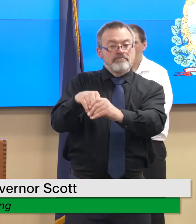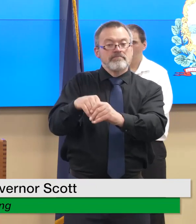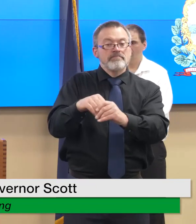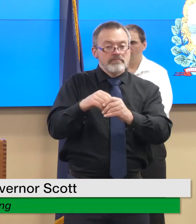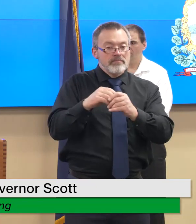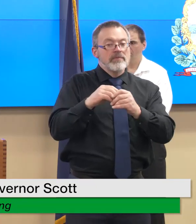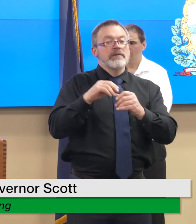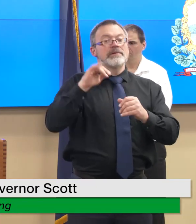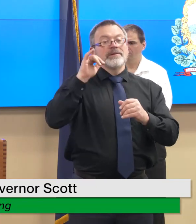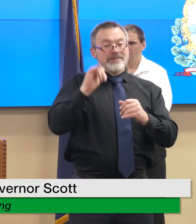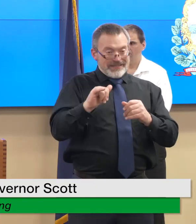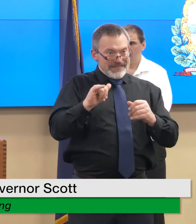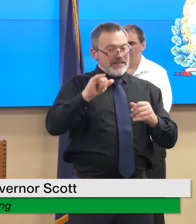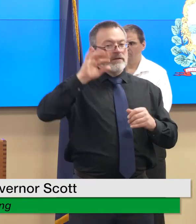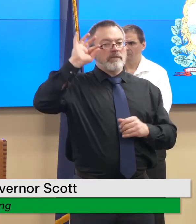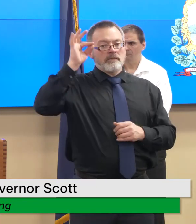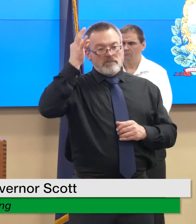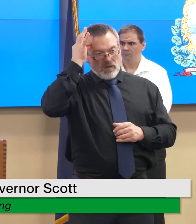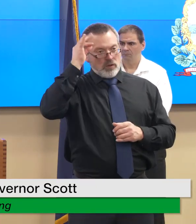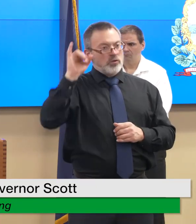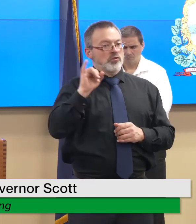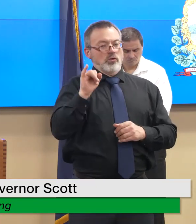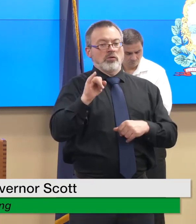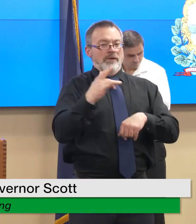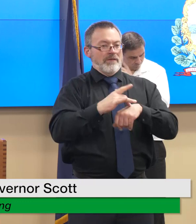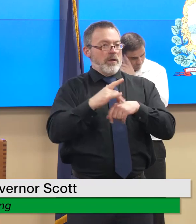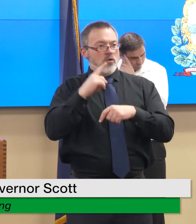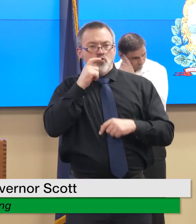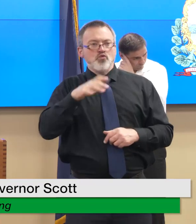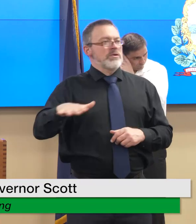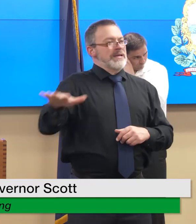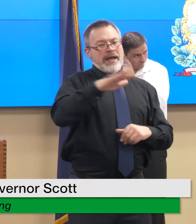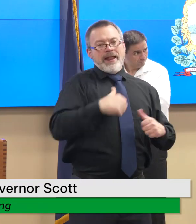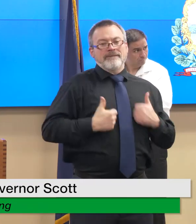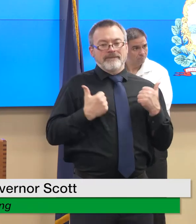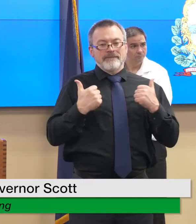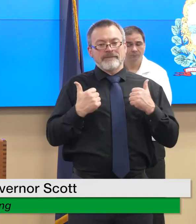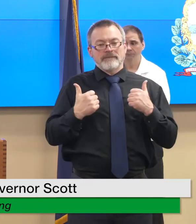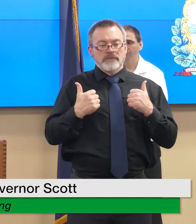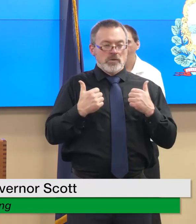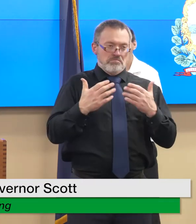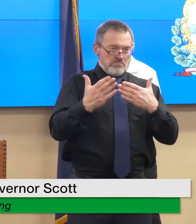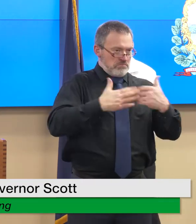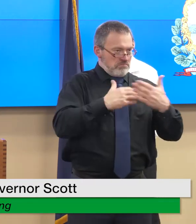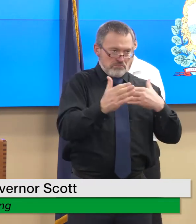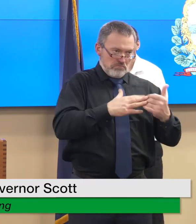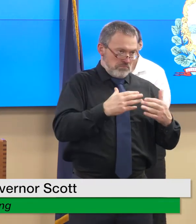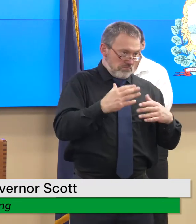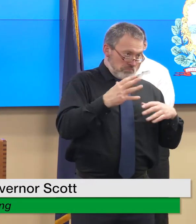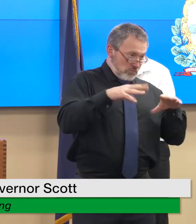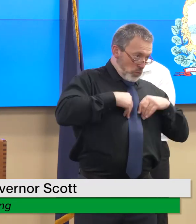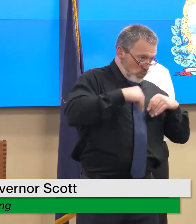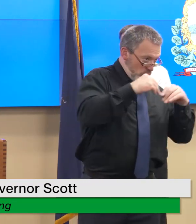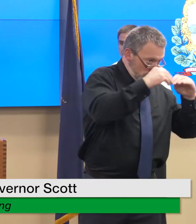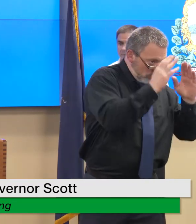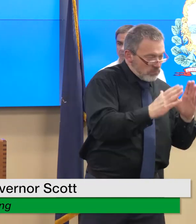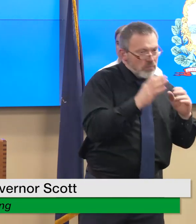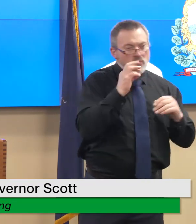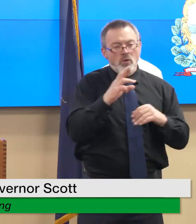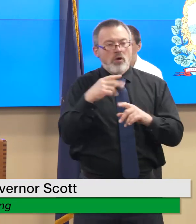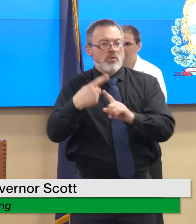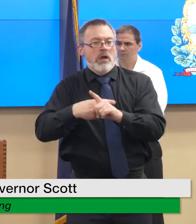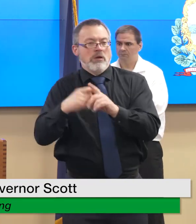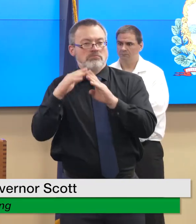insurance available for all residents, whether they are a renter or a property owner. When joining